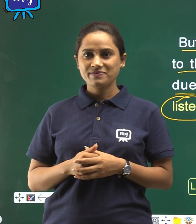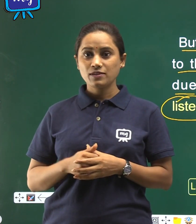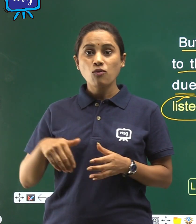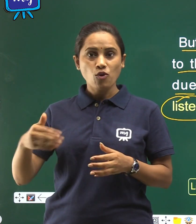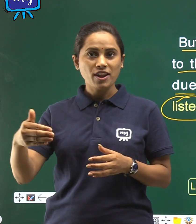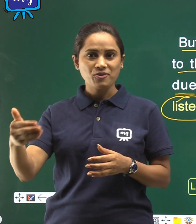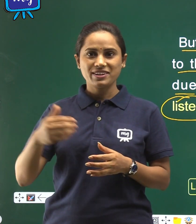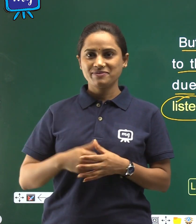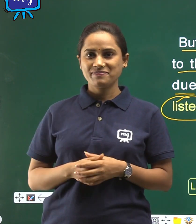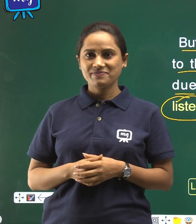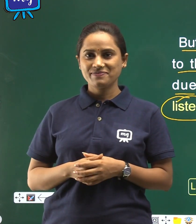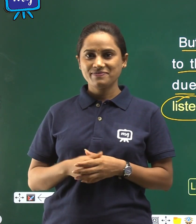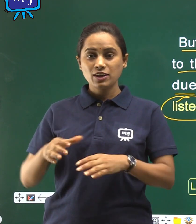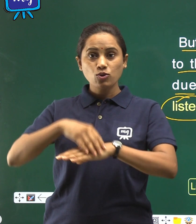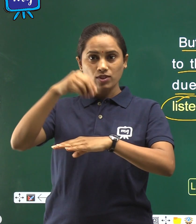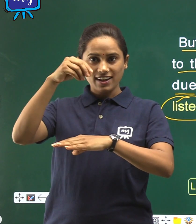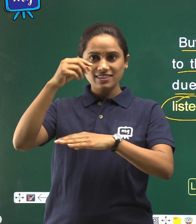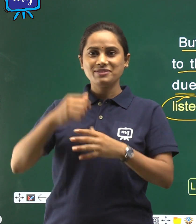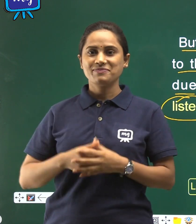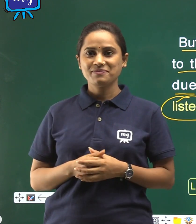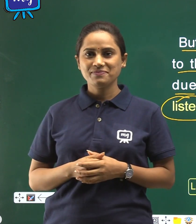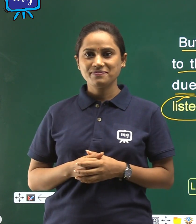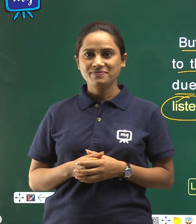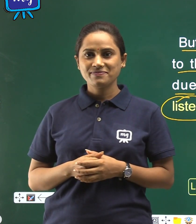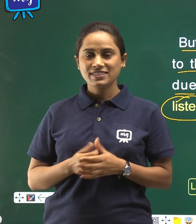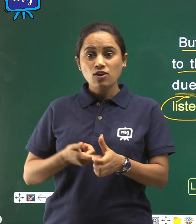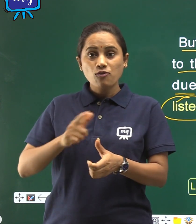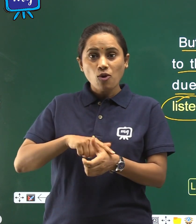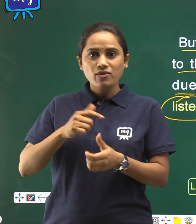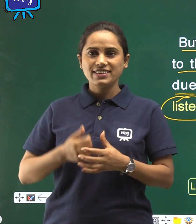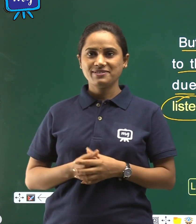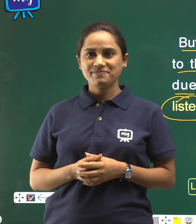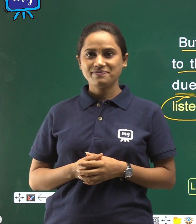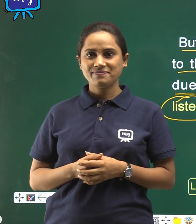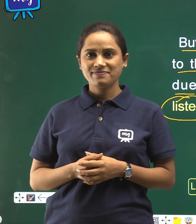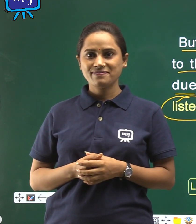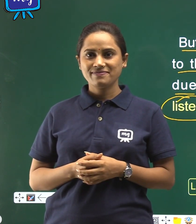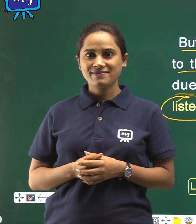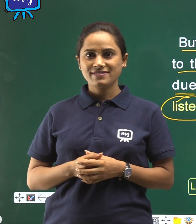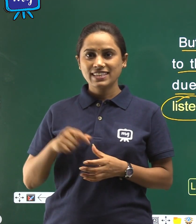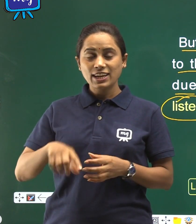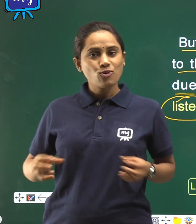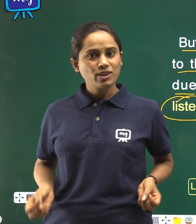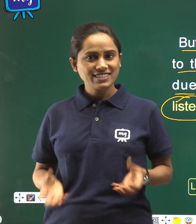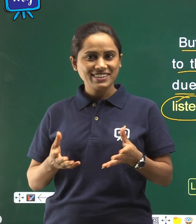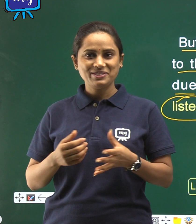forever to the earth from which it